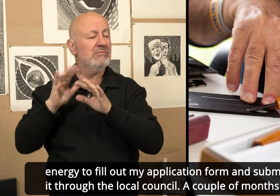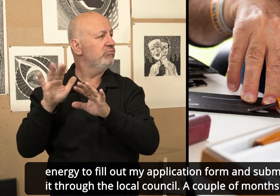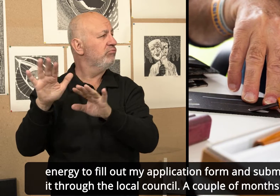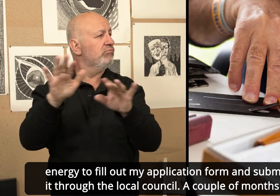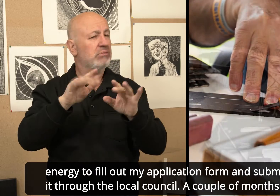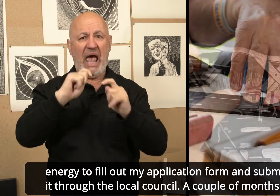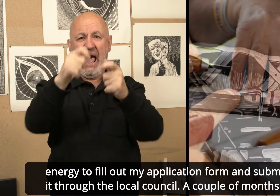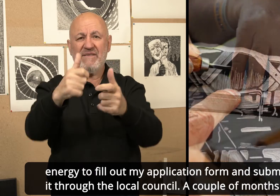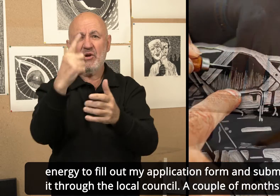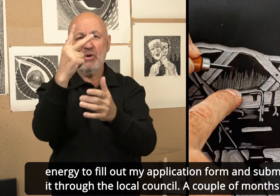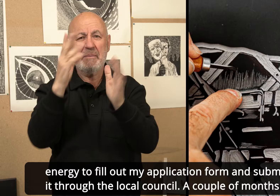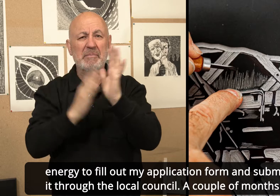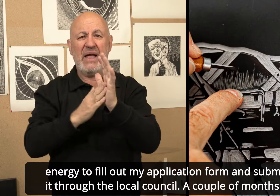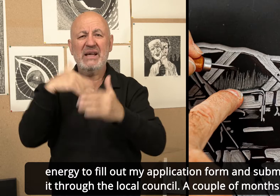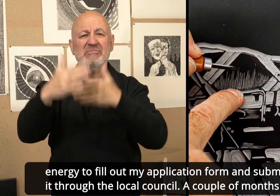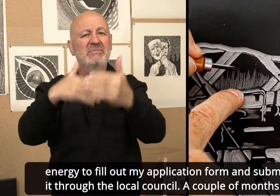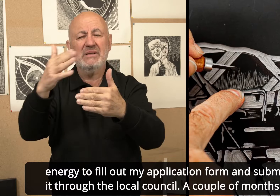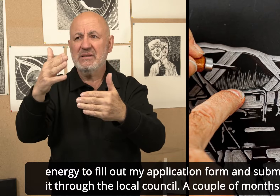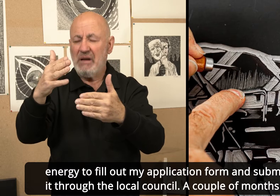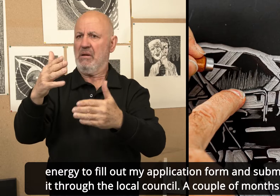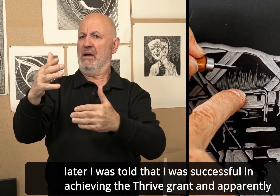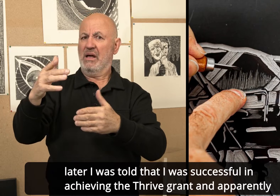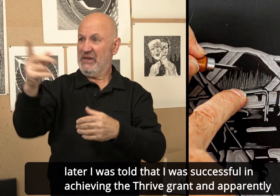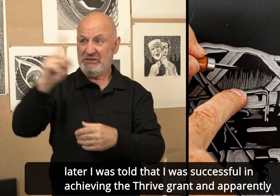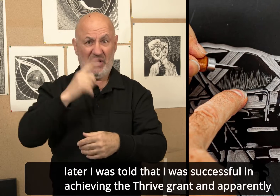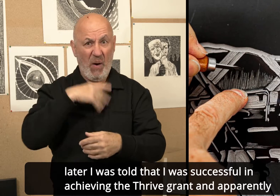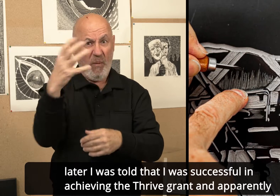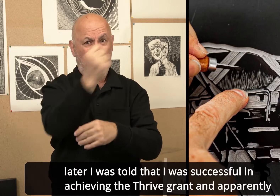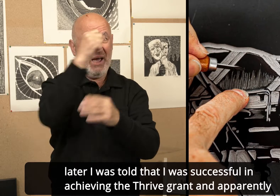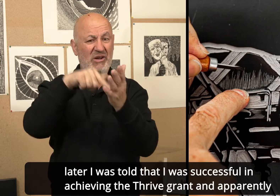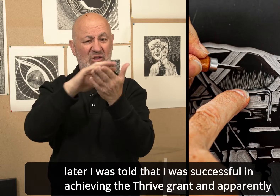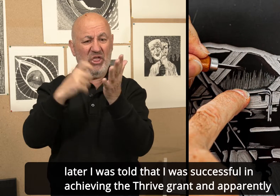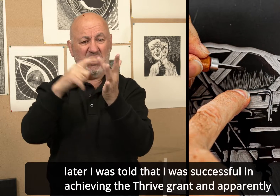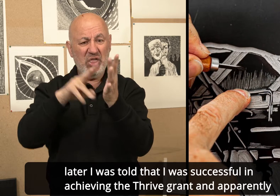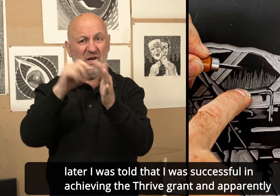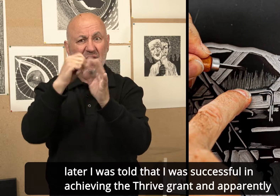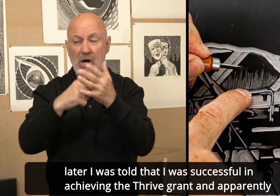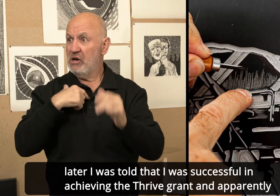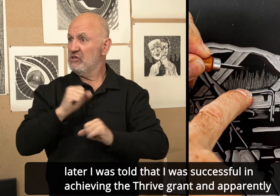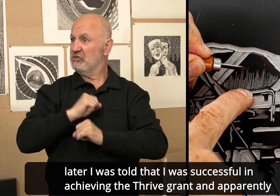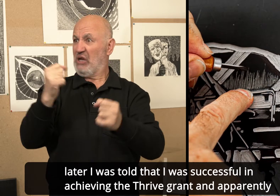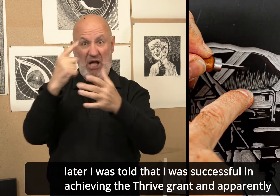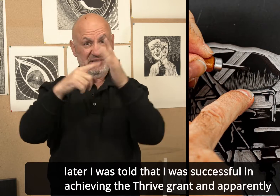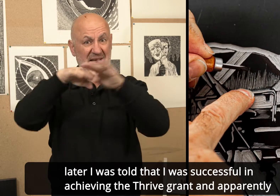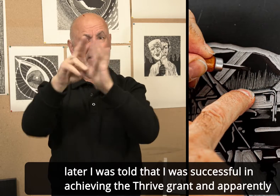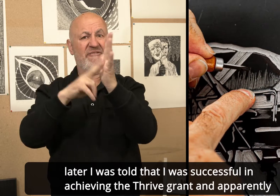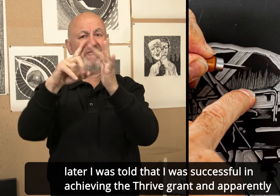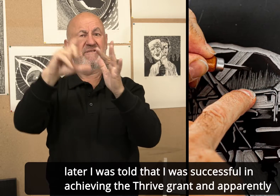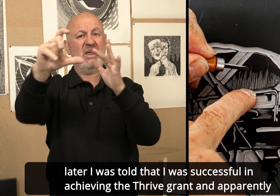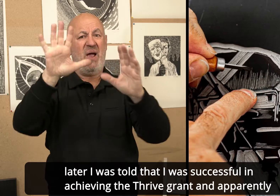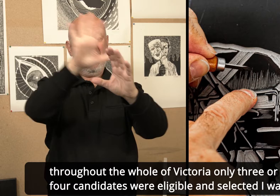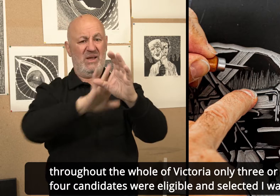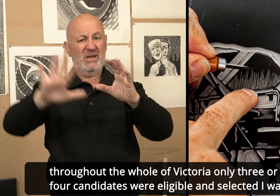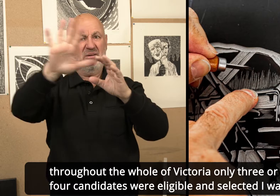application form and submit it through the local council. A couple of months later, I was told that I was successful in achieving the Thrive